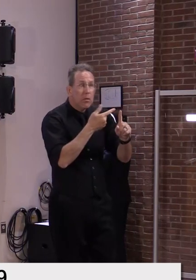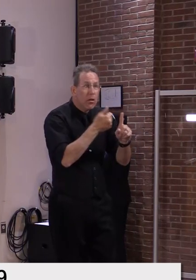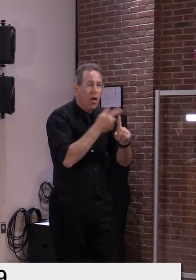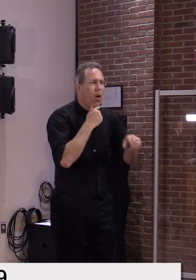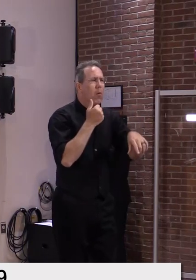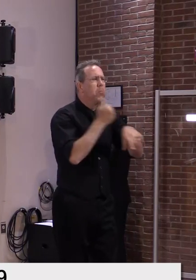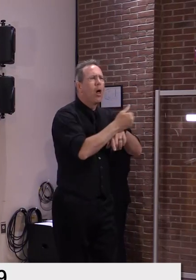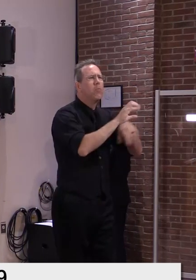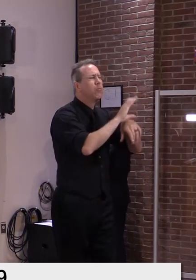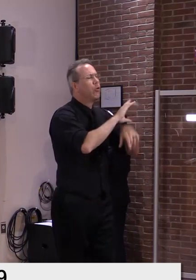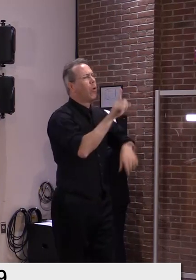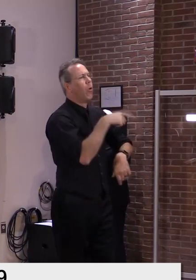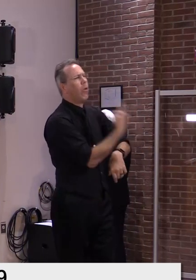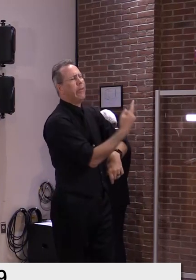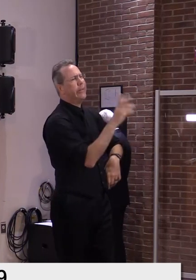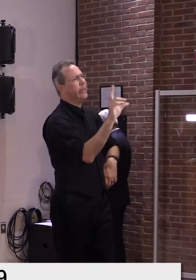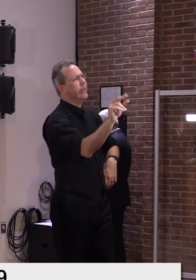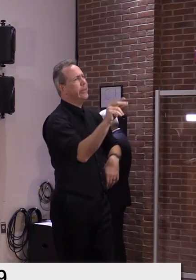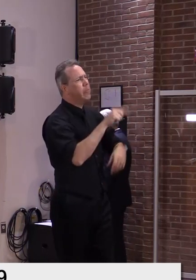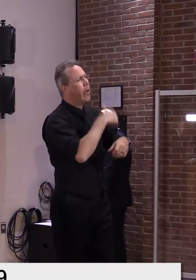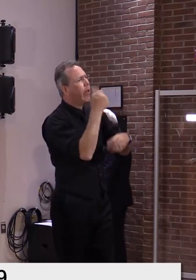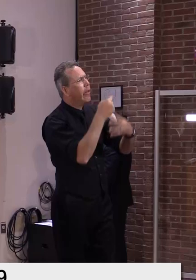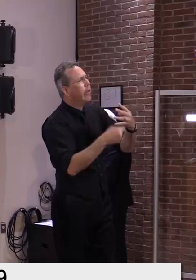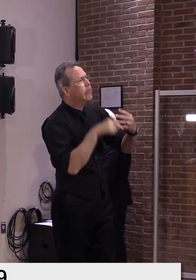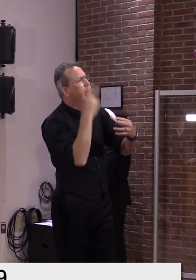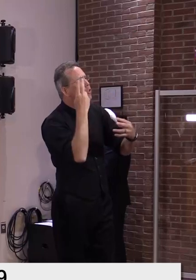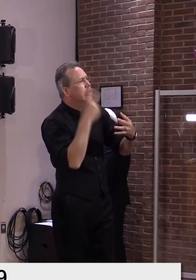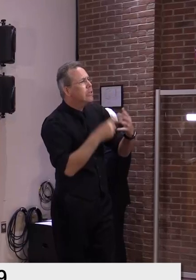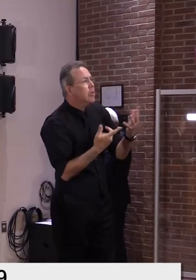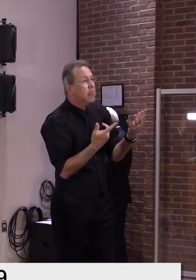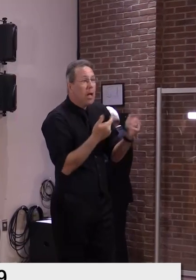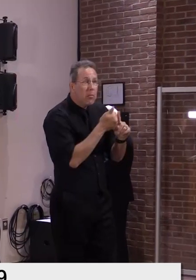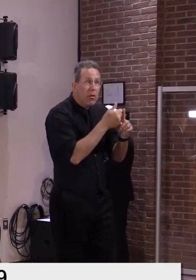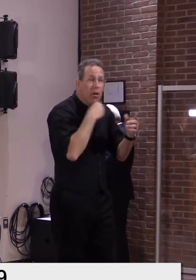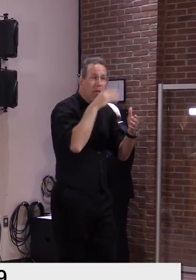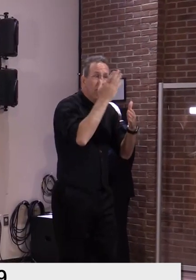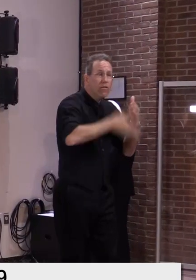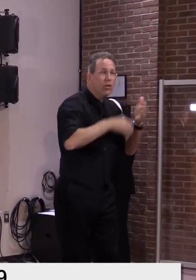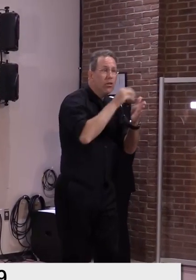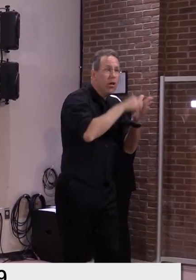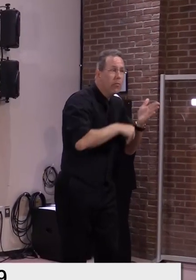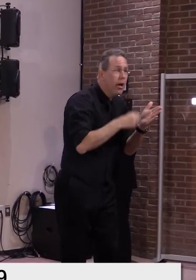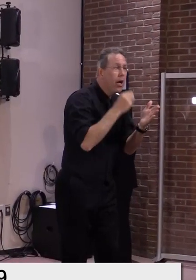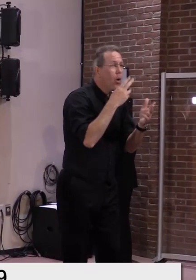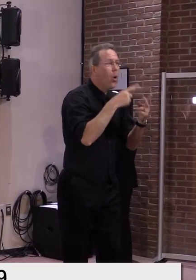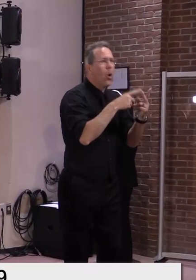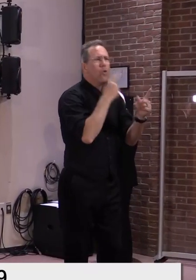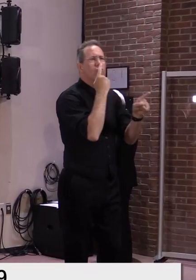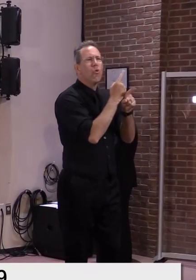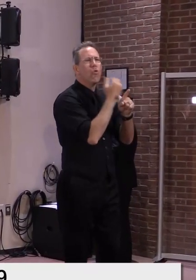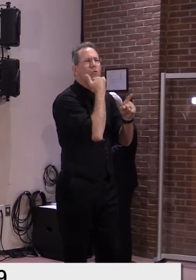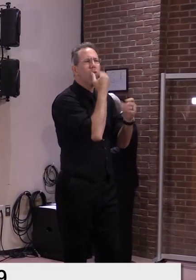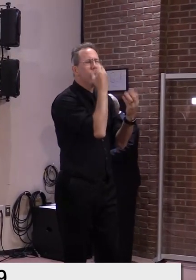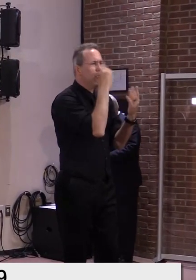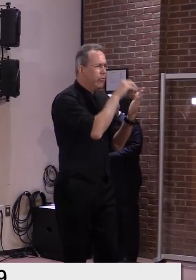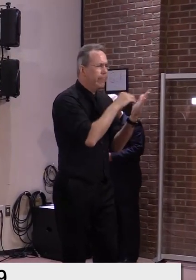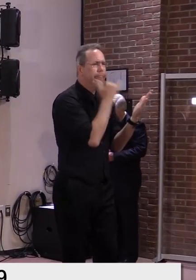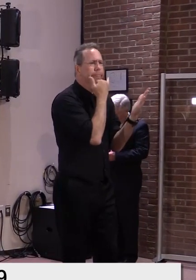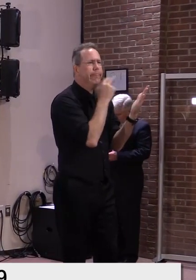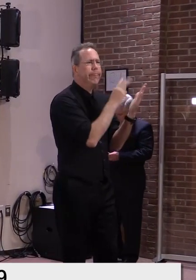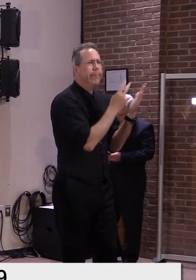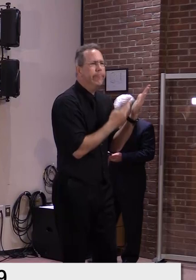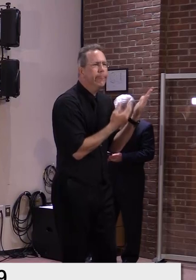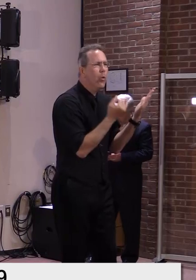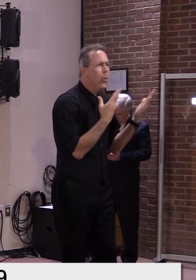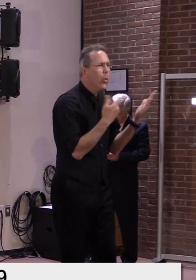There are times where we come across something, you know, on an individual basis that does require us to submit a ticket